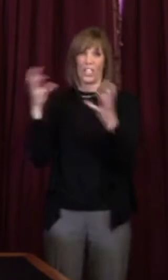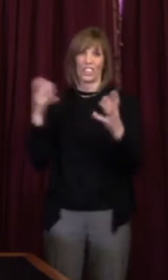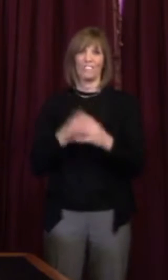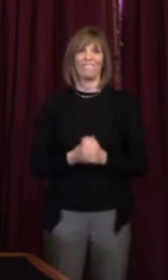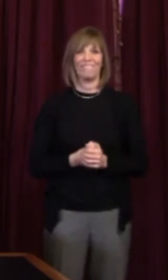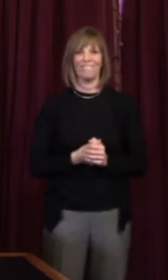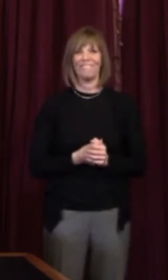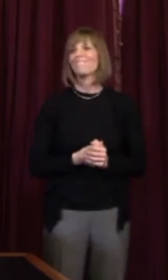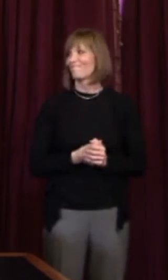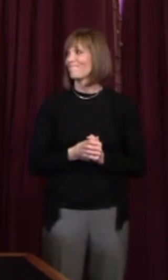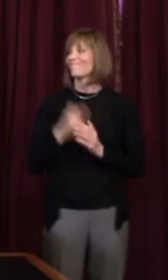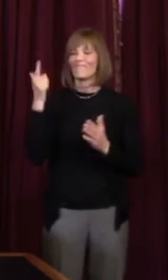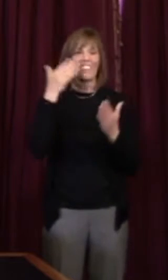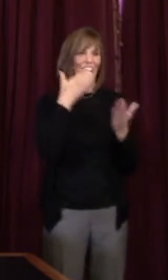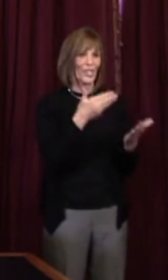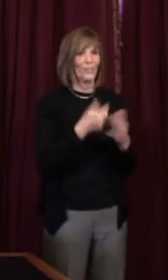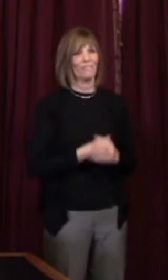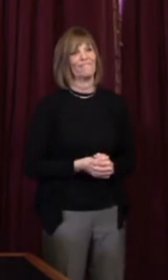it very much.